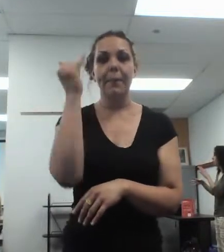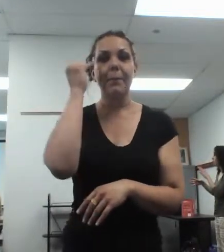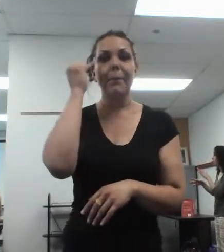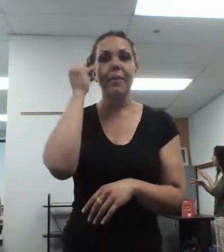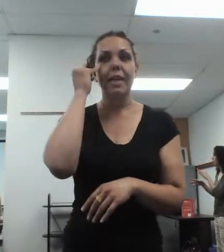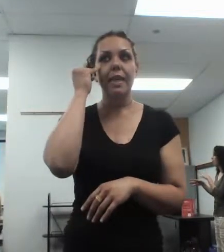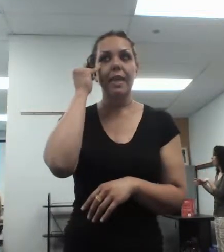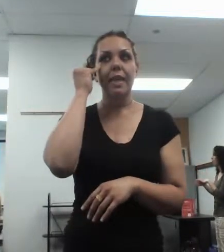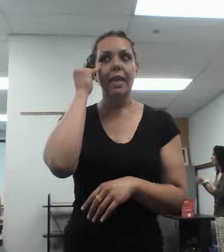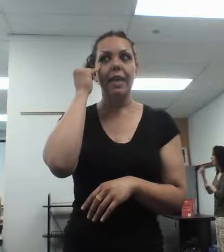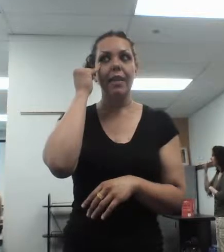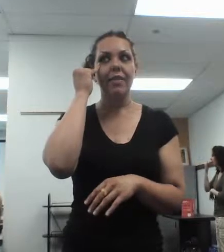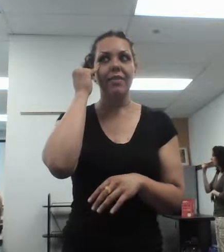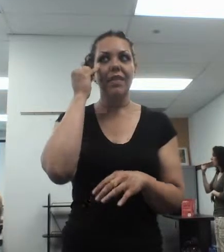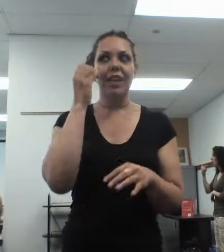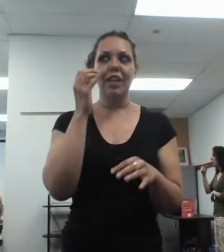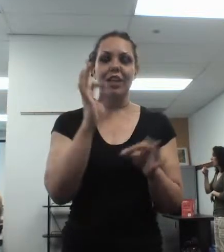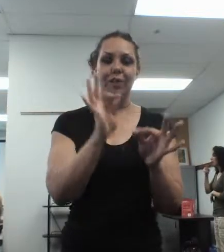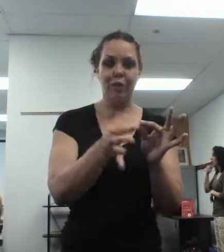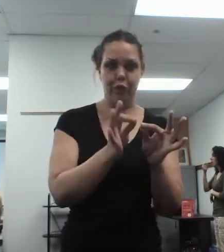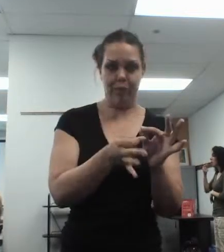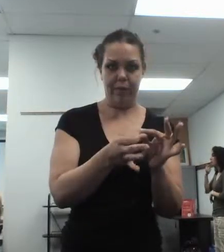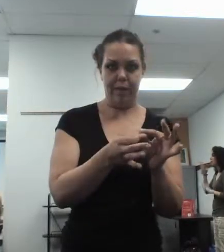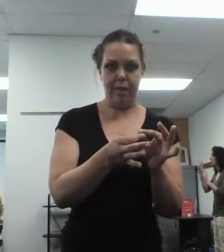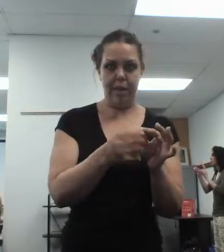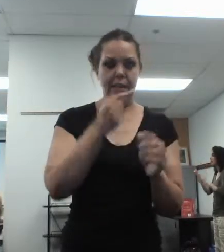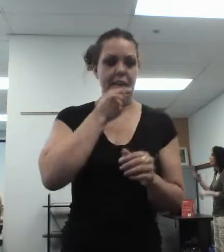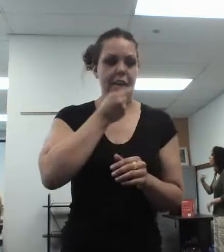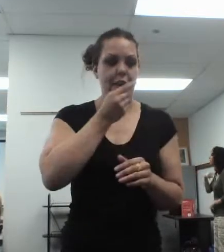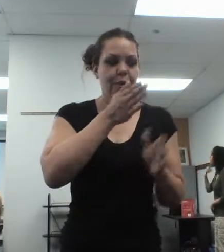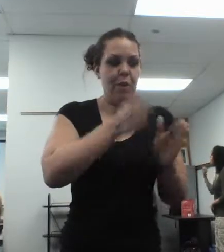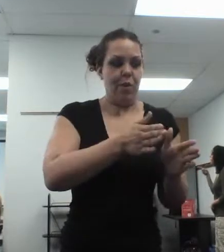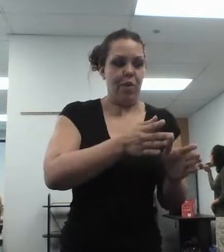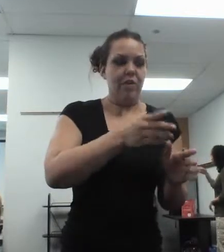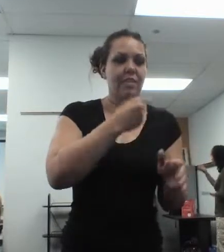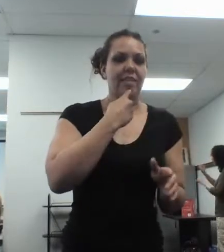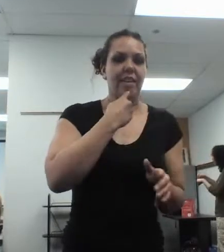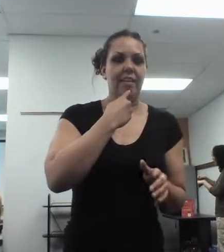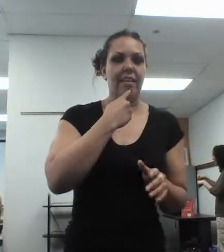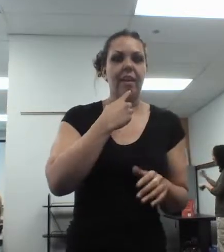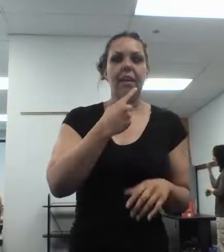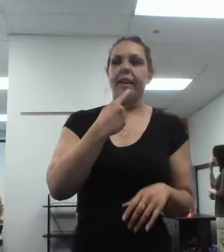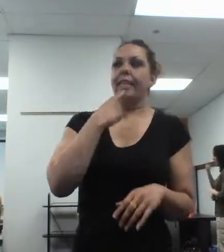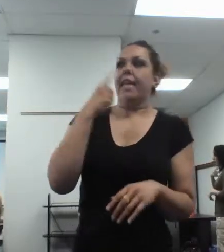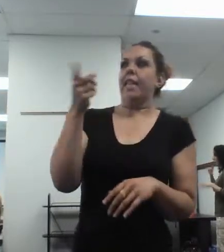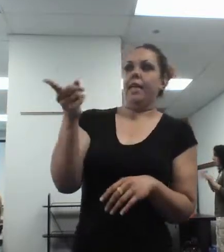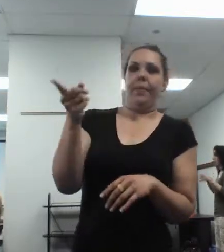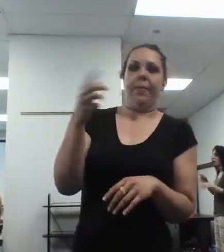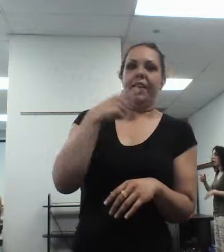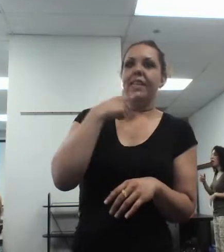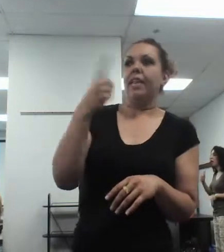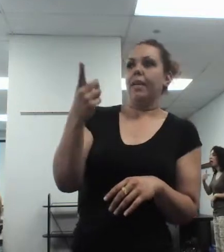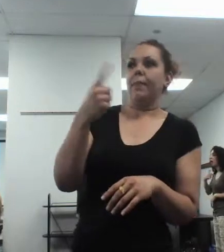tell him that he can, and I'm interpreting. I'm not going to do that every time.